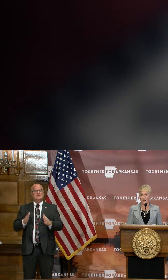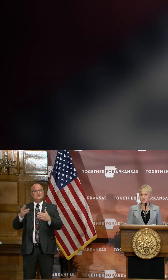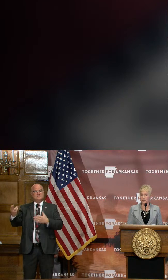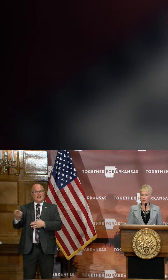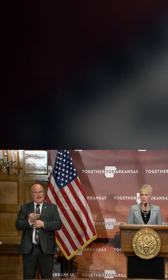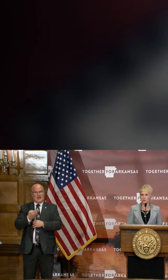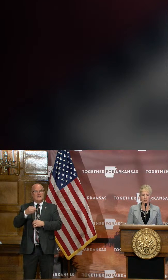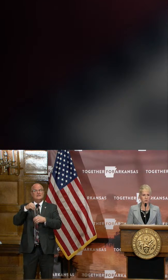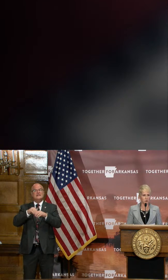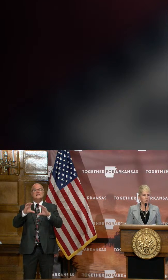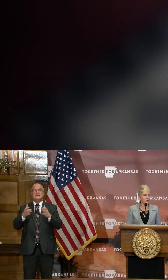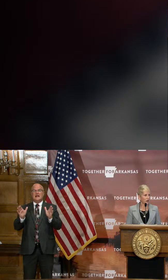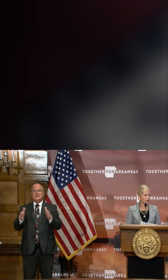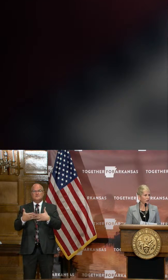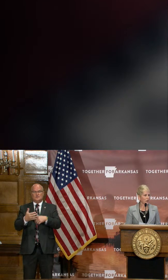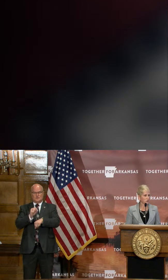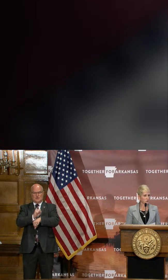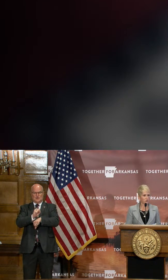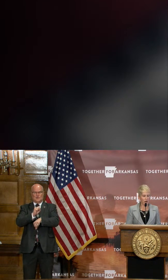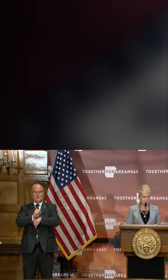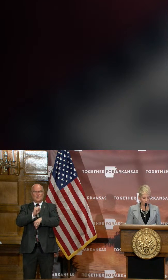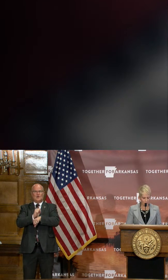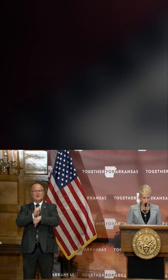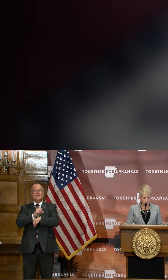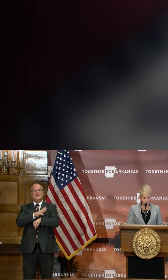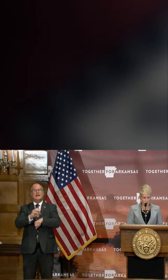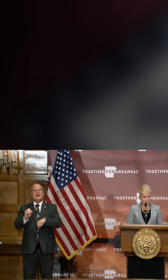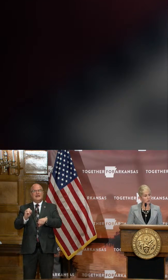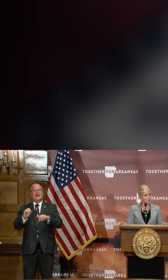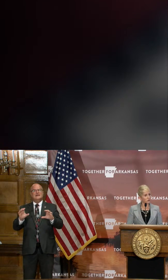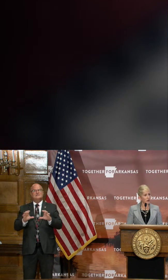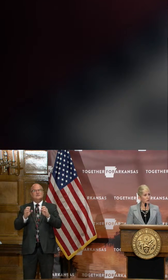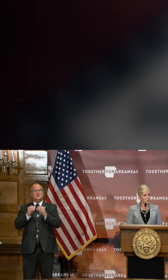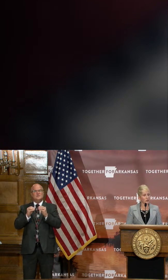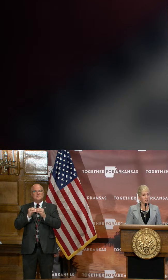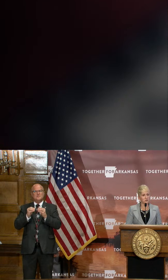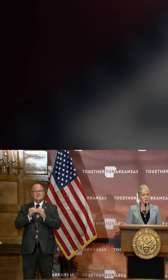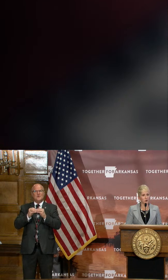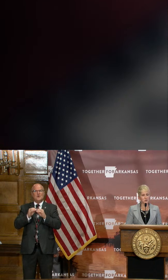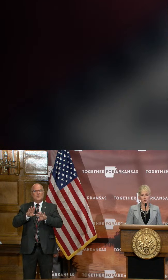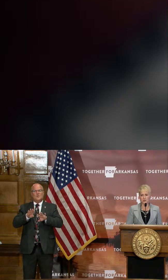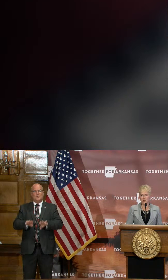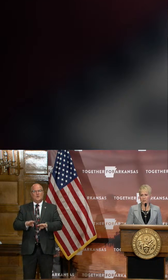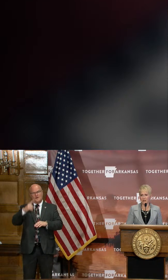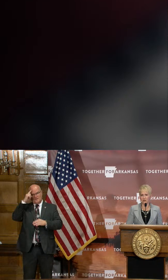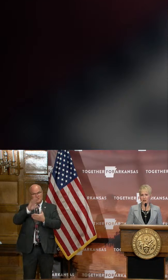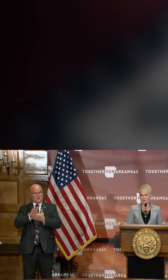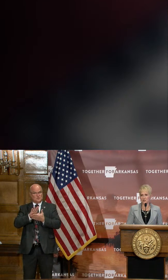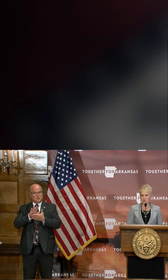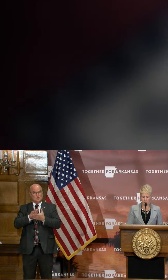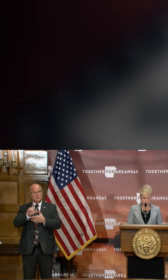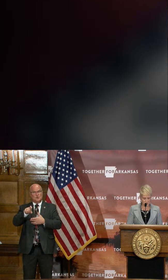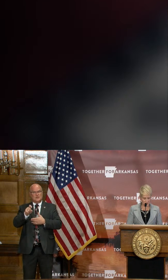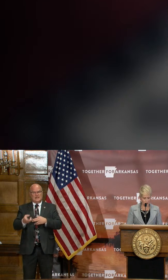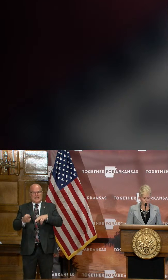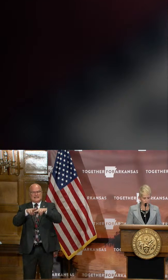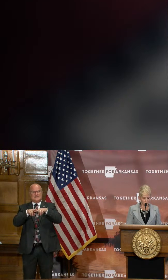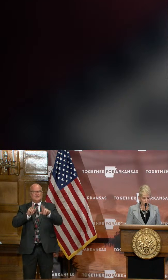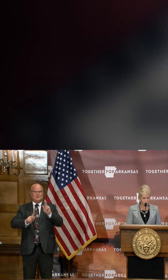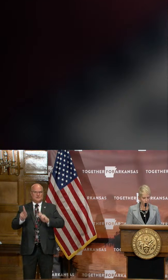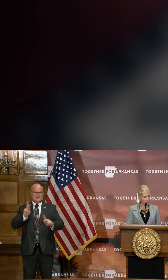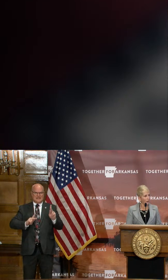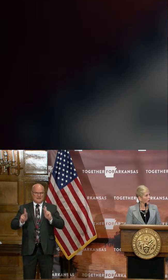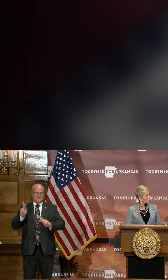be in the classroom, able to be employed, and able to provide a little bit of relief to our schools who may need that additional